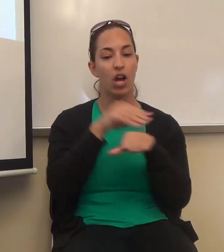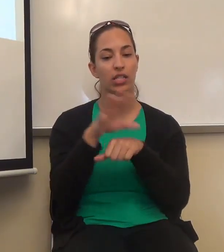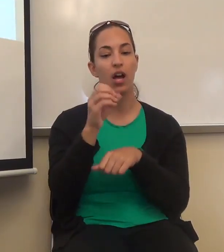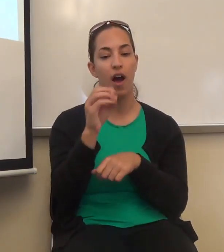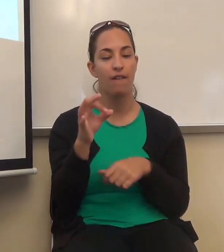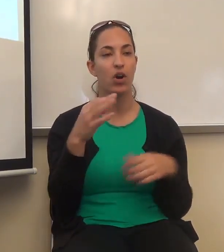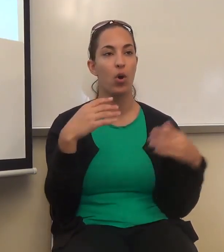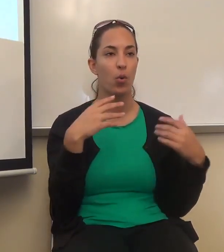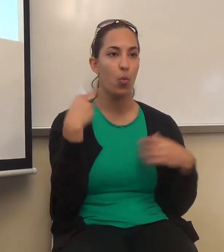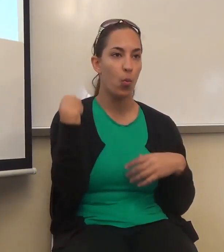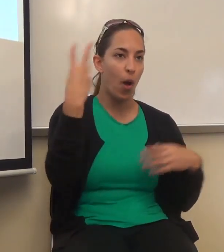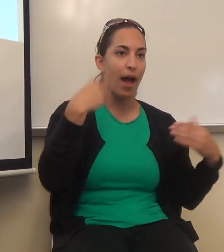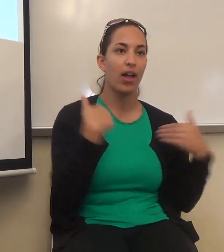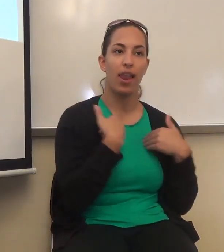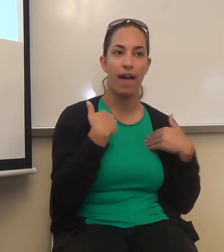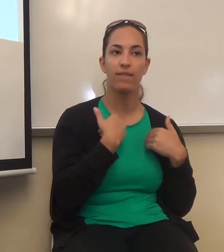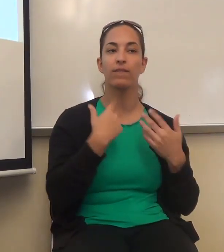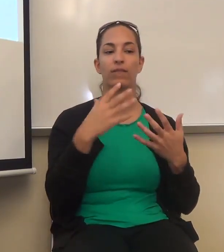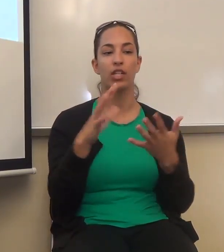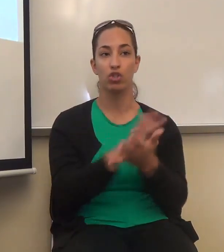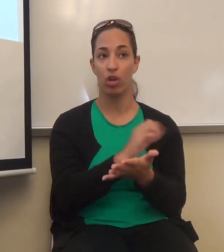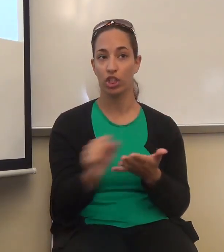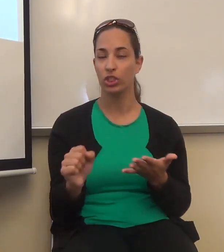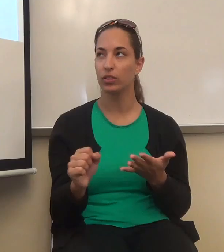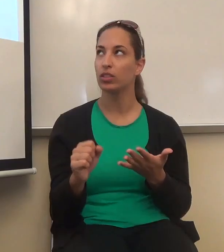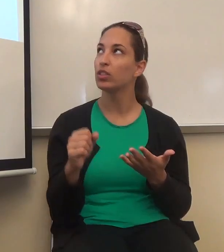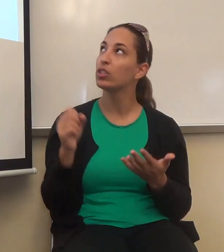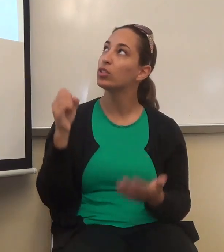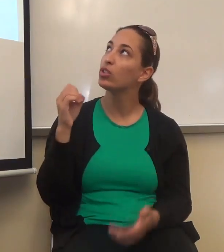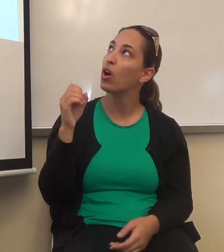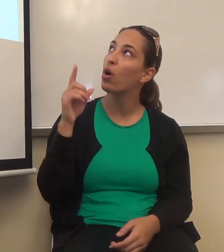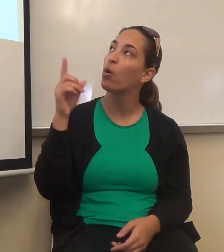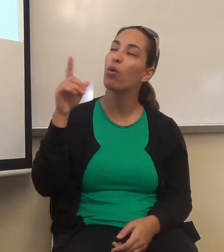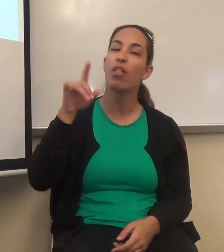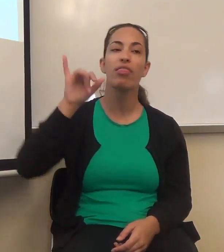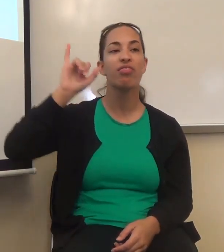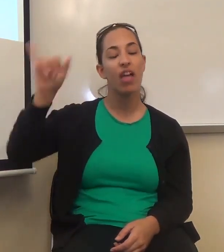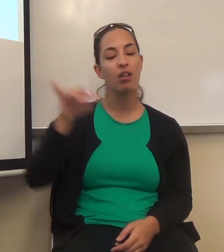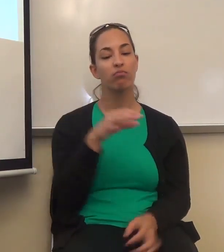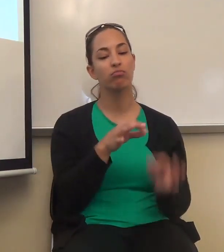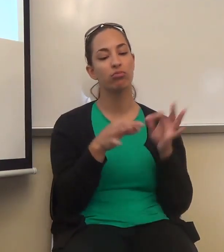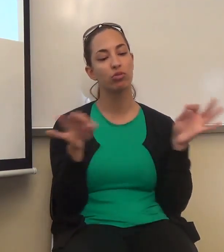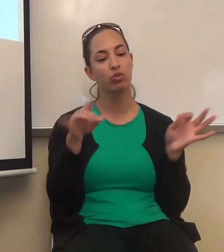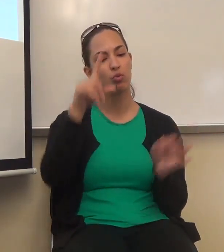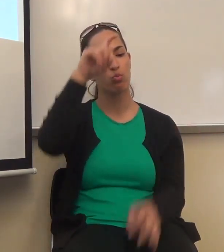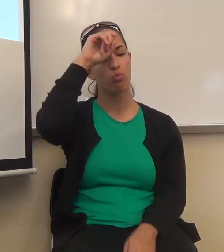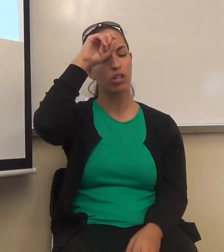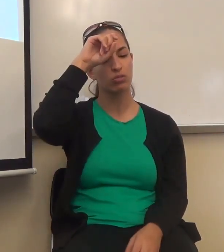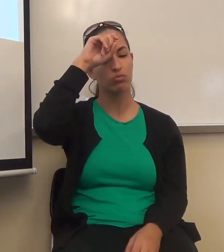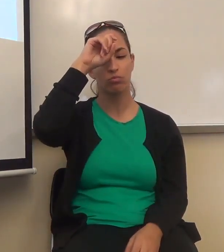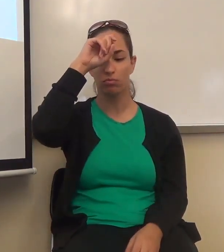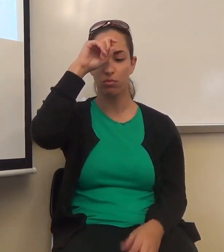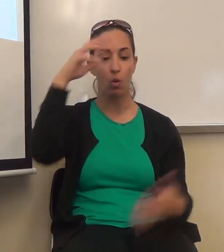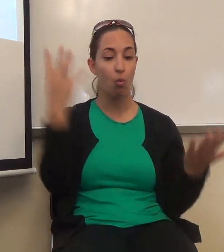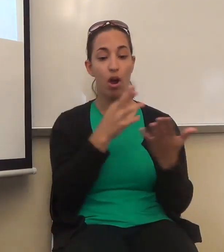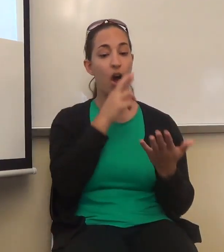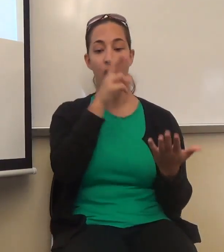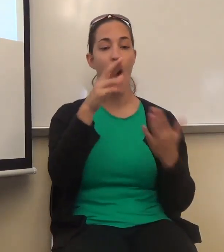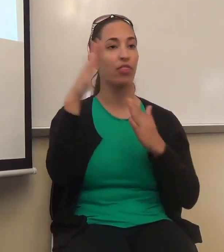what question does that bring up? What are the chief causes, first and